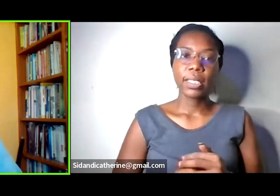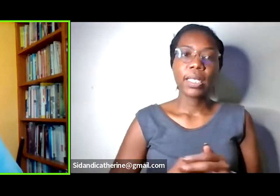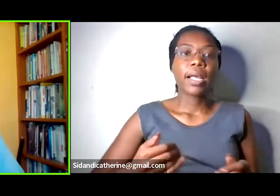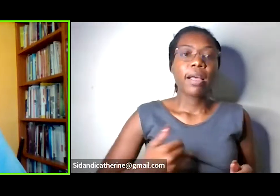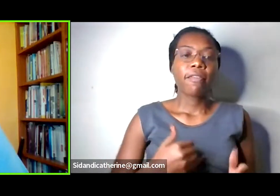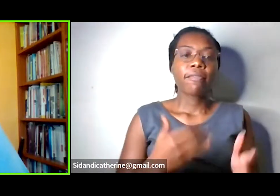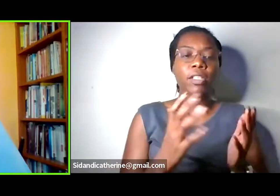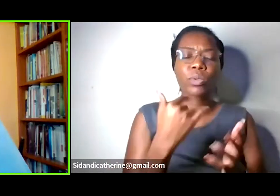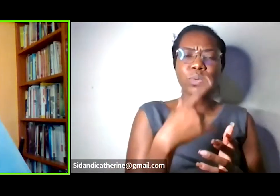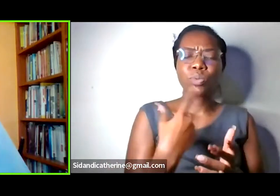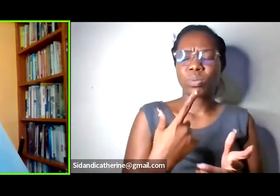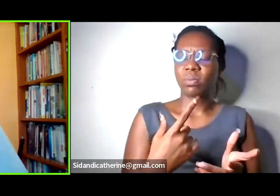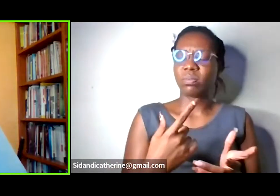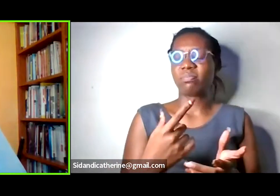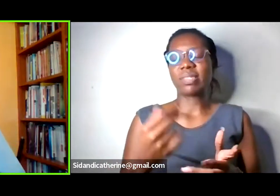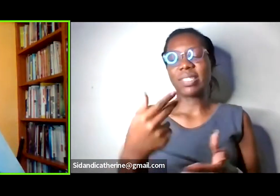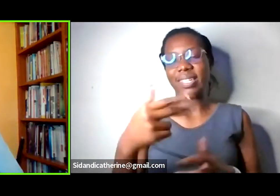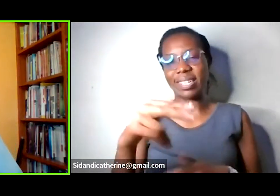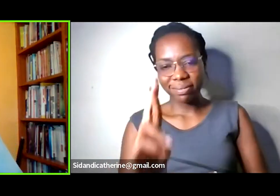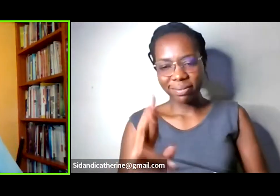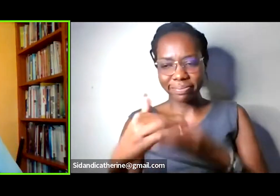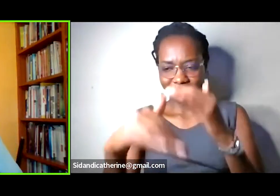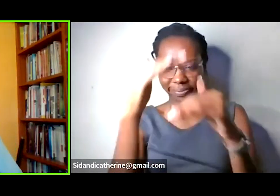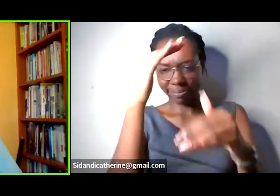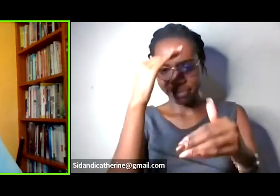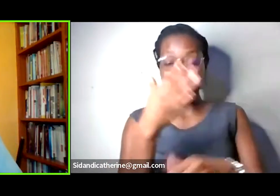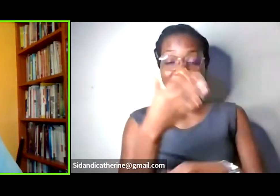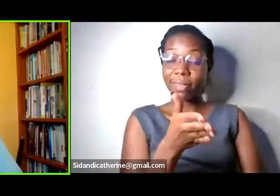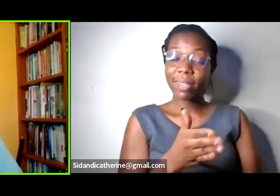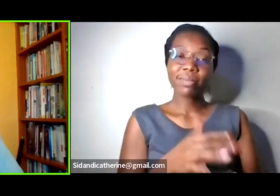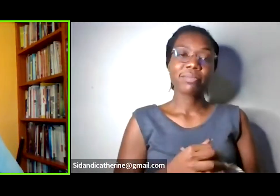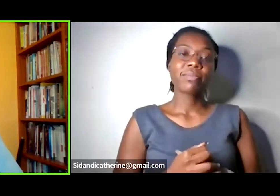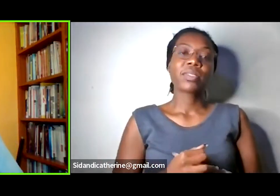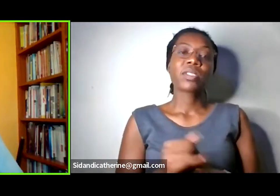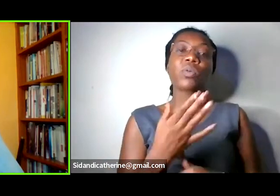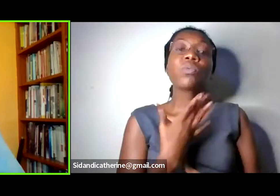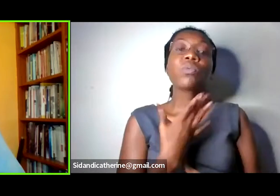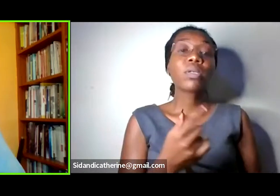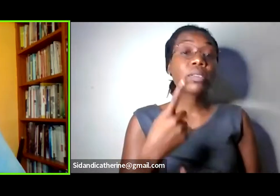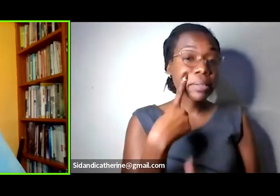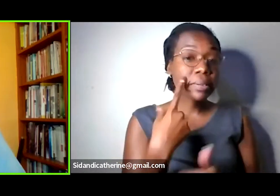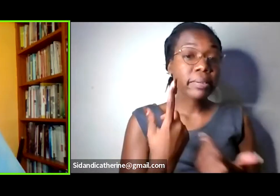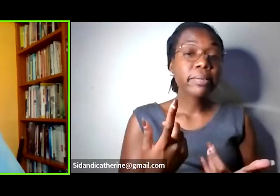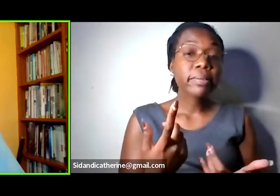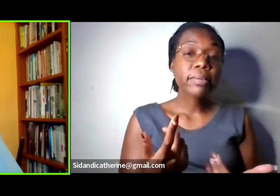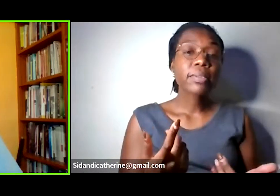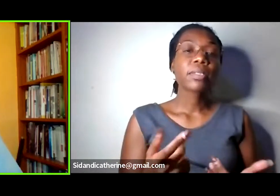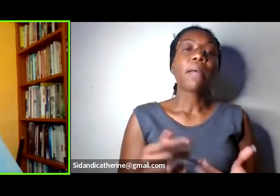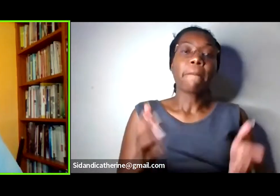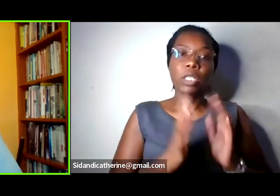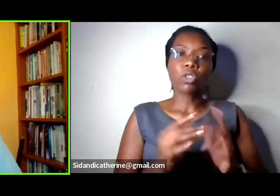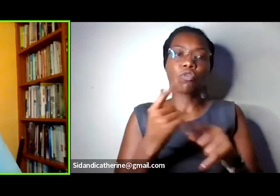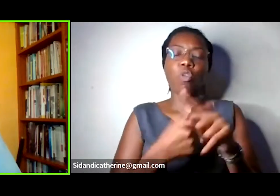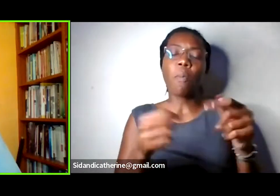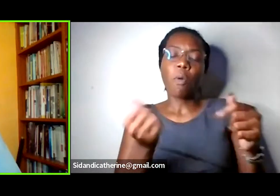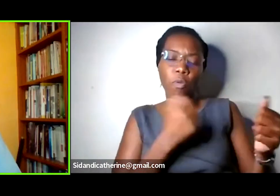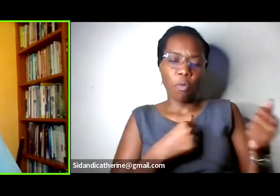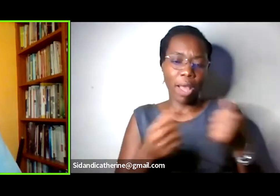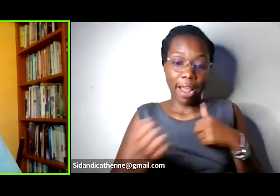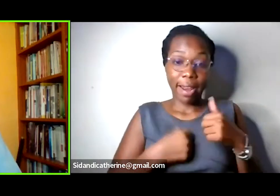and it all comes down to call by name. If you're not calling by the name, then you are doing the